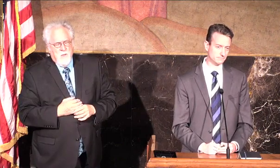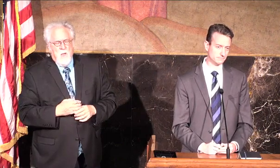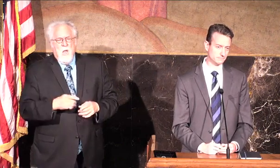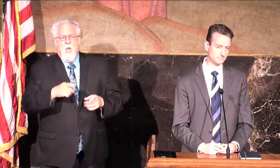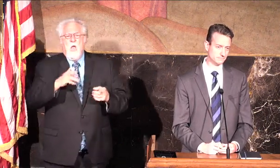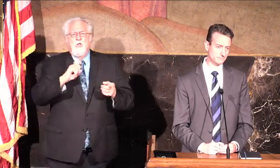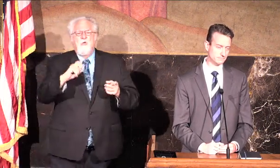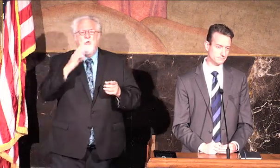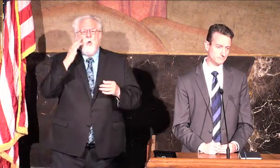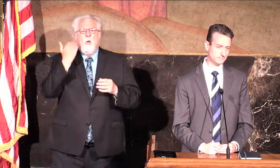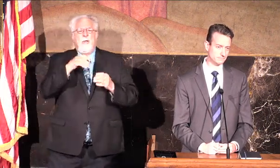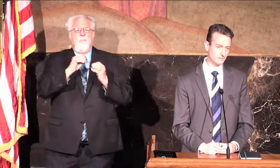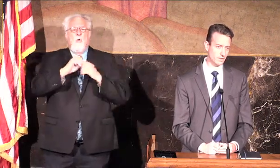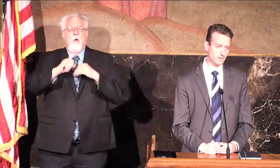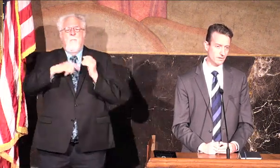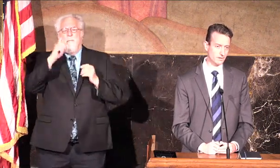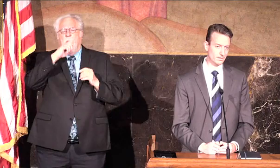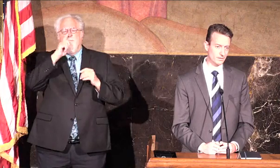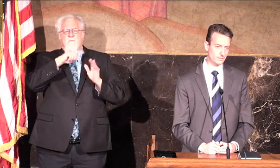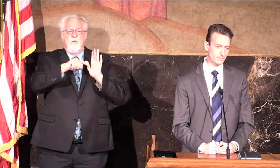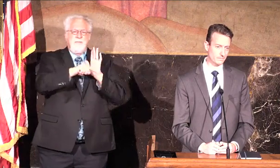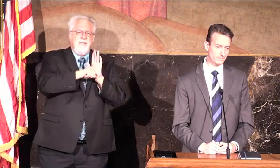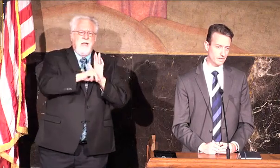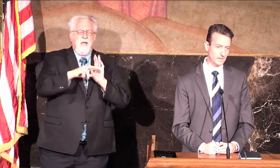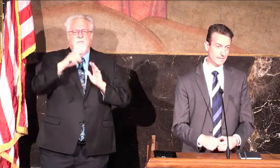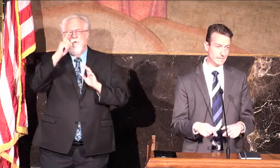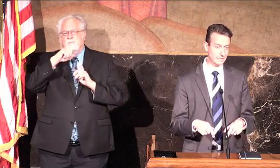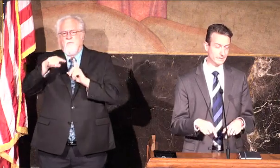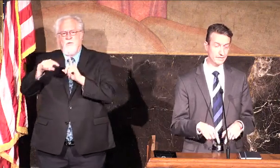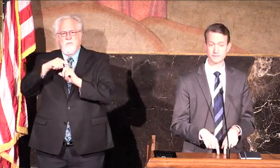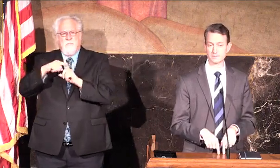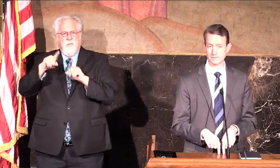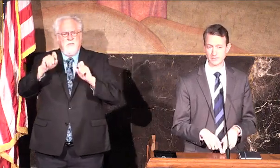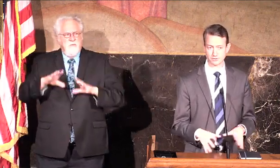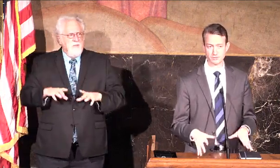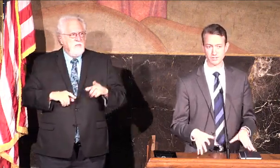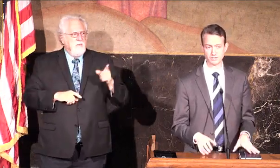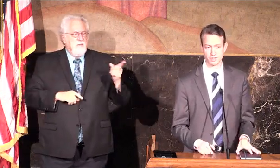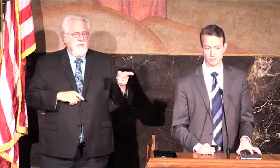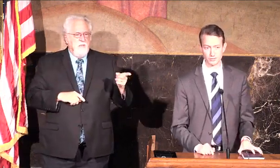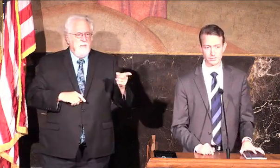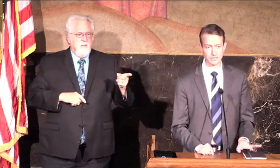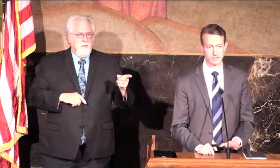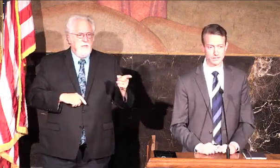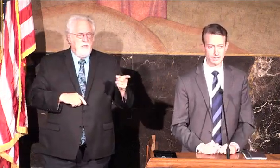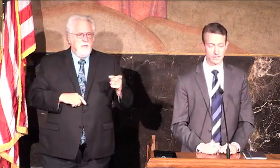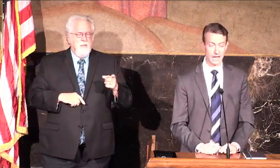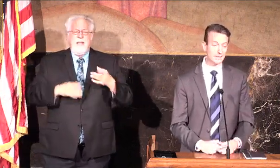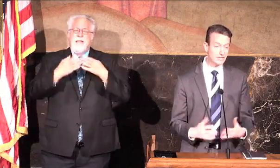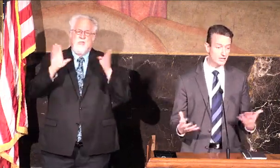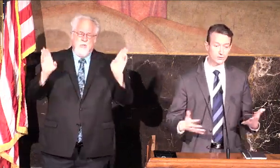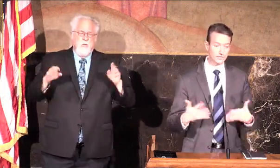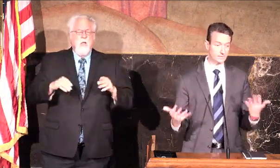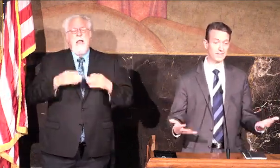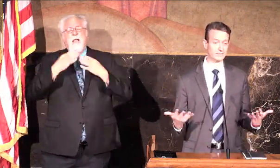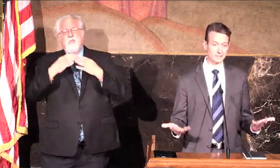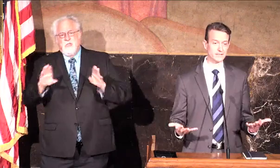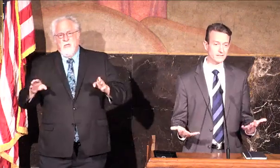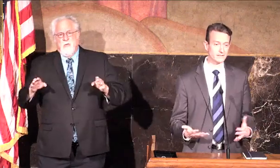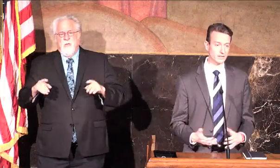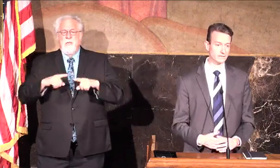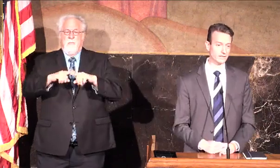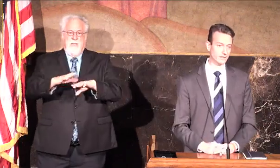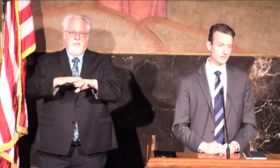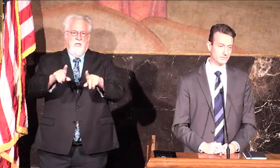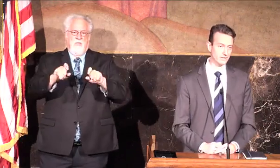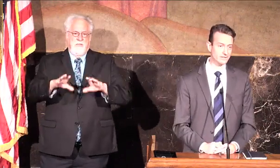or false positive rate with the testing, like how accurate? This specific test, or do you mean in general? In general. I mean, in general, it depends on the